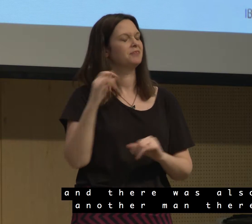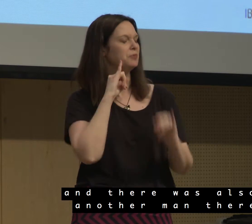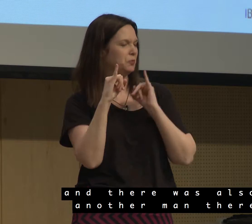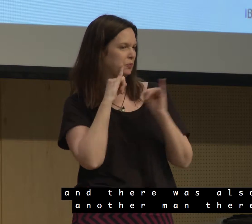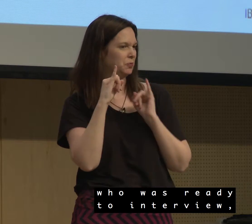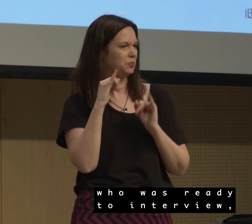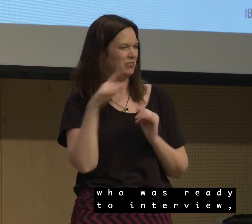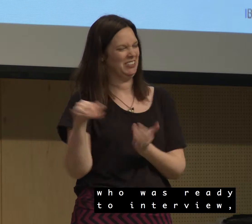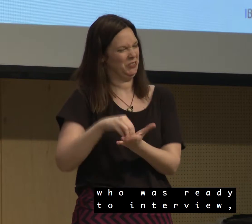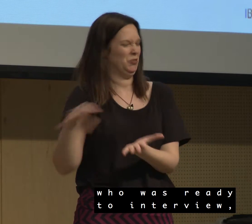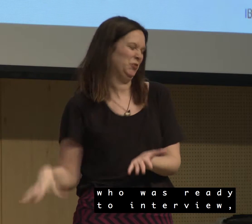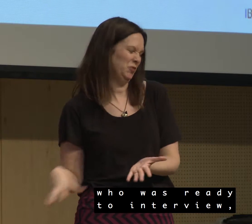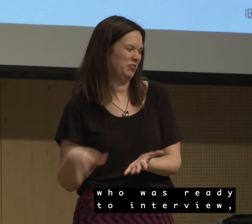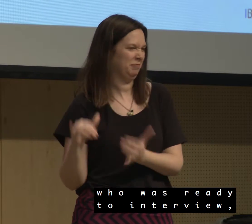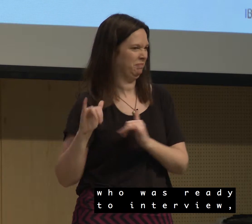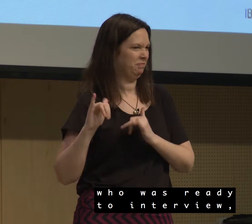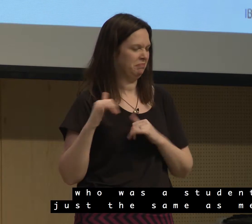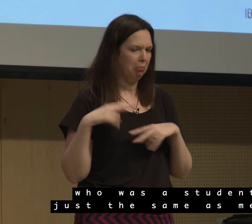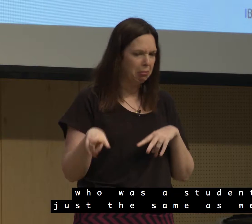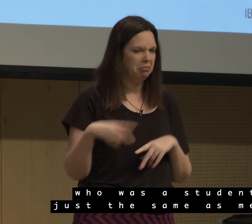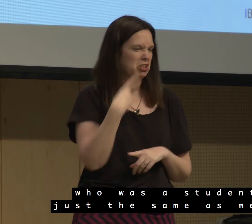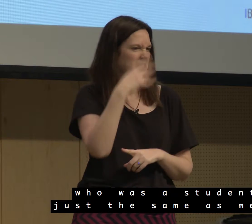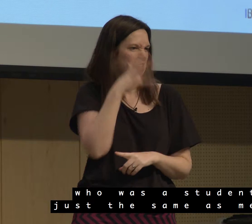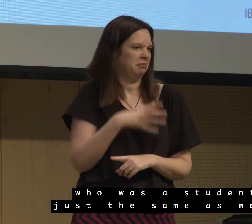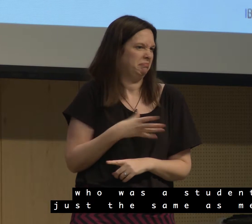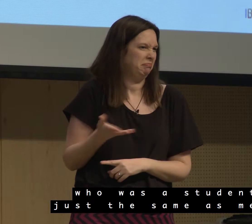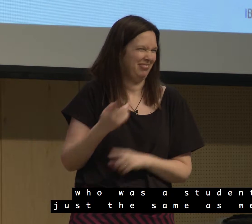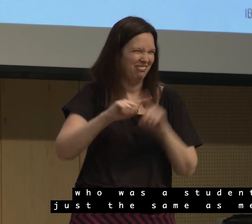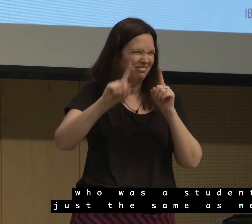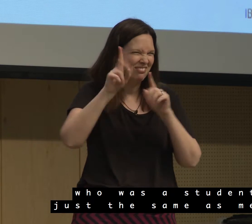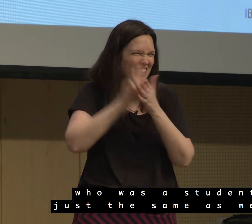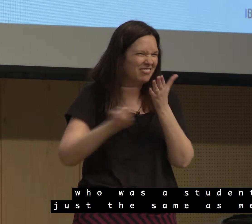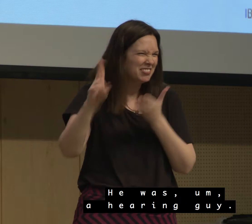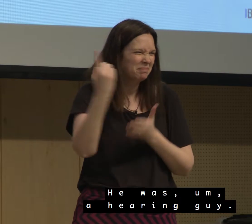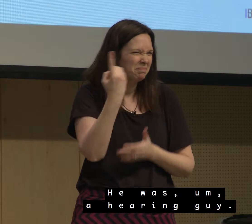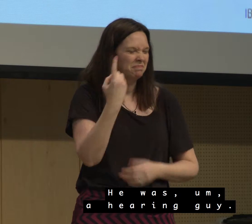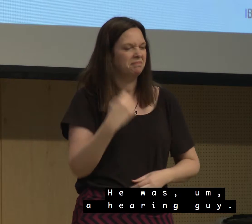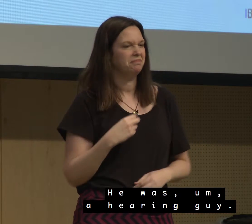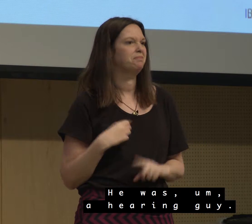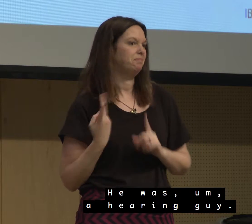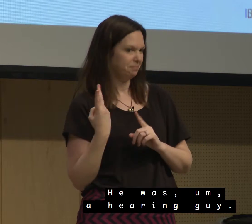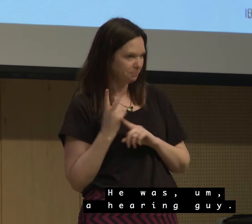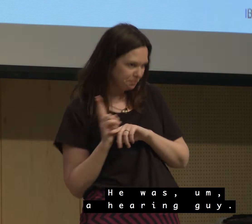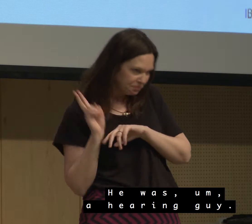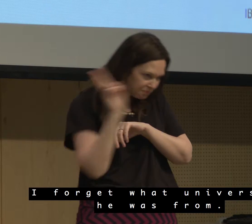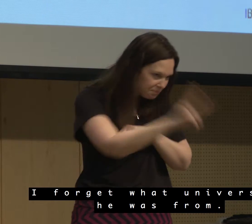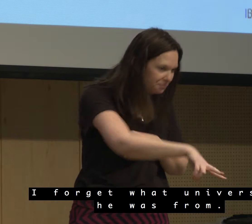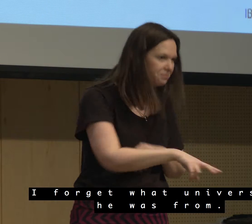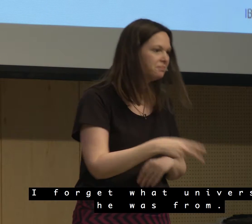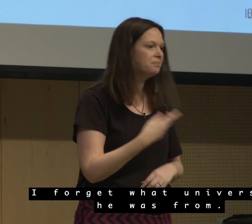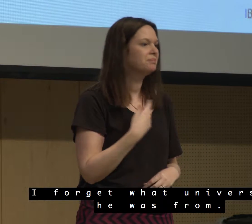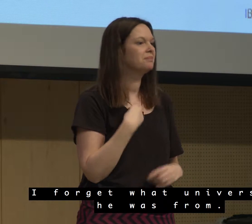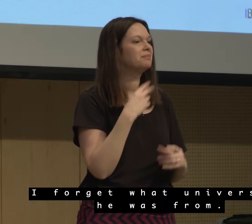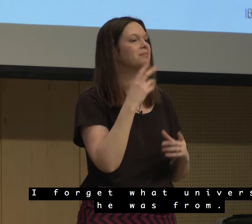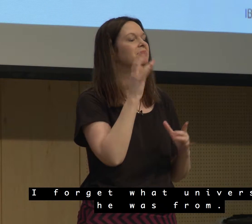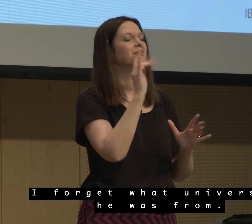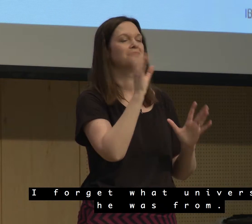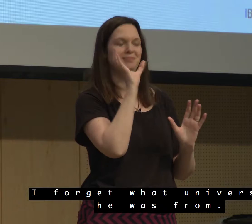another man there who was ready to interview, who was a student, just the same as me. He was a hearing guy. I forget what university he was from.